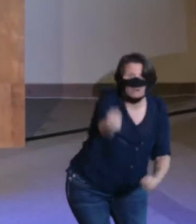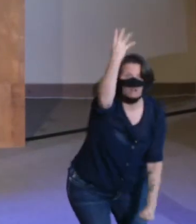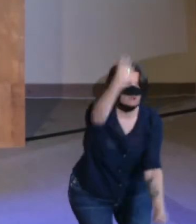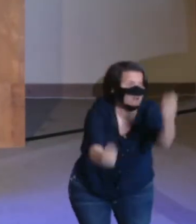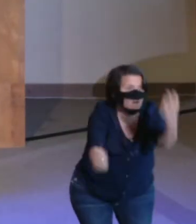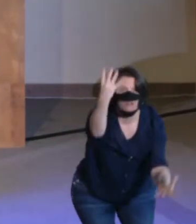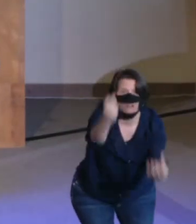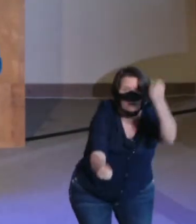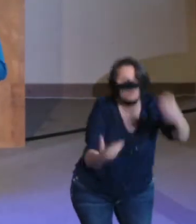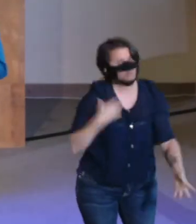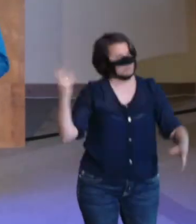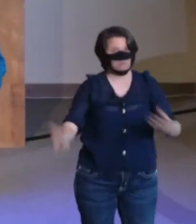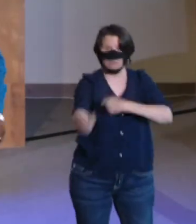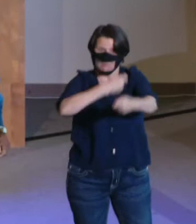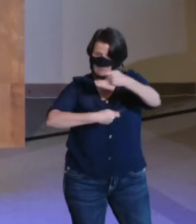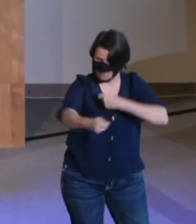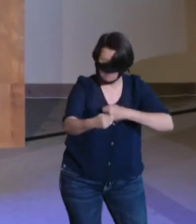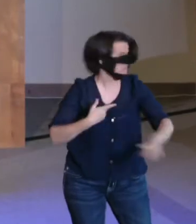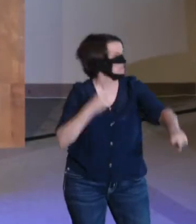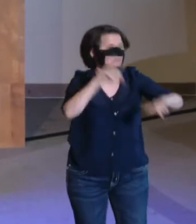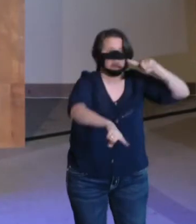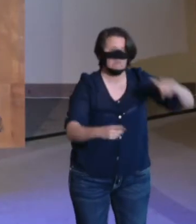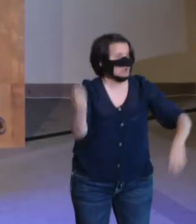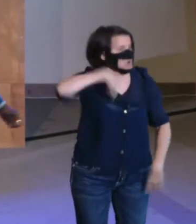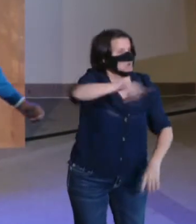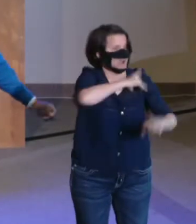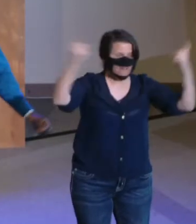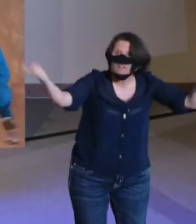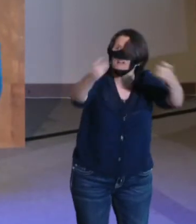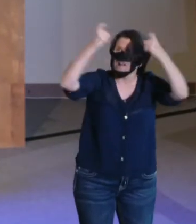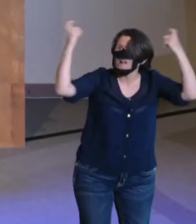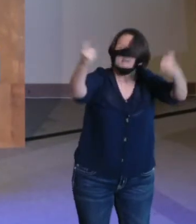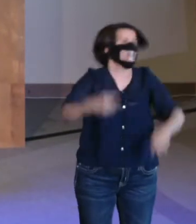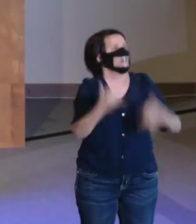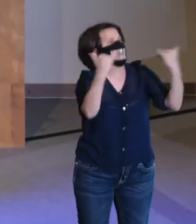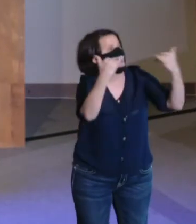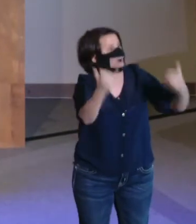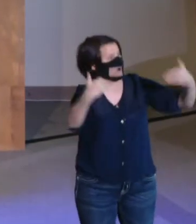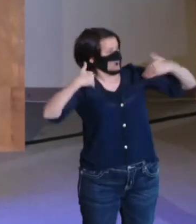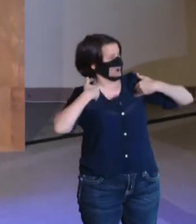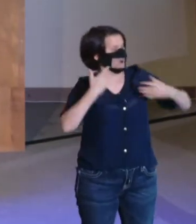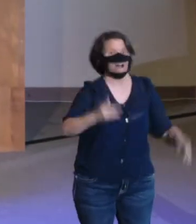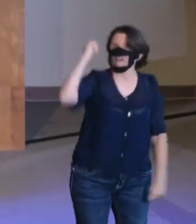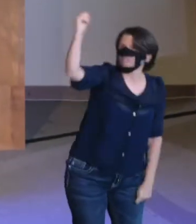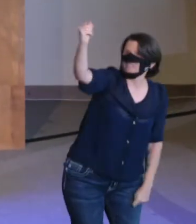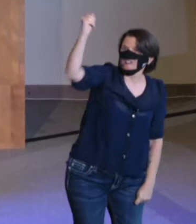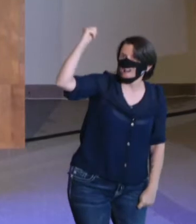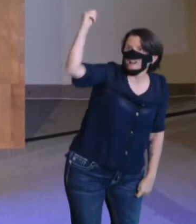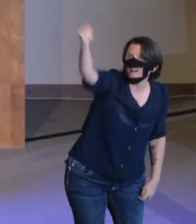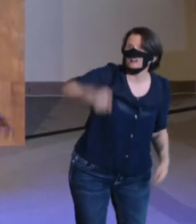nobody praise him for me. He gave me the victory, and now I got a